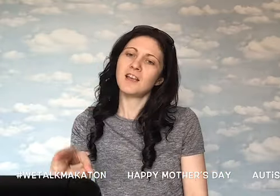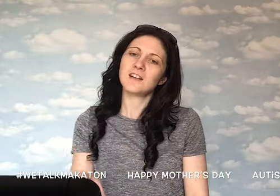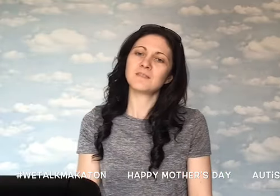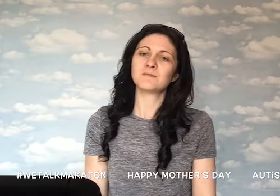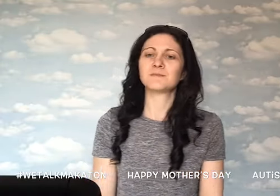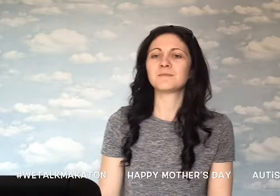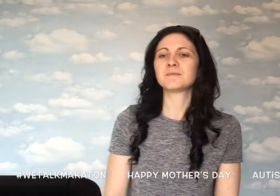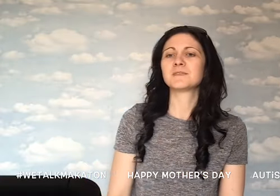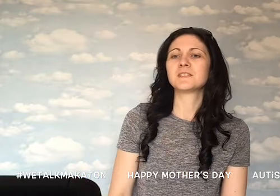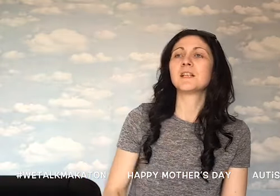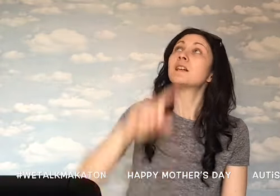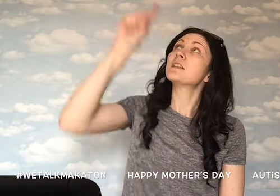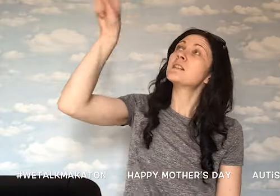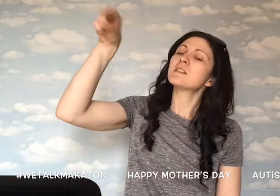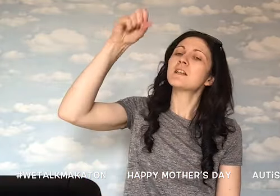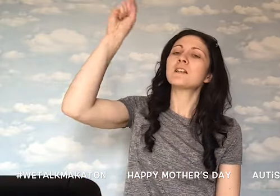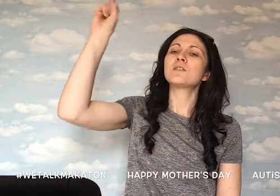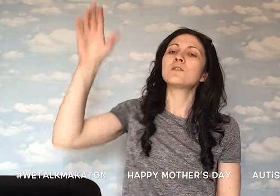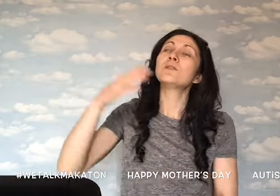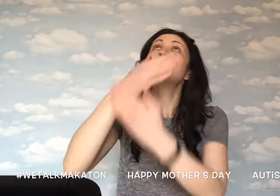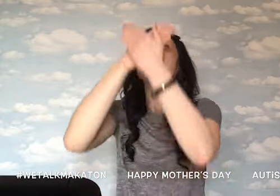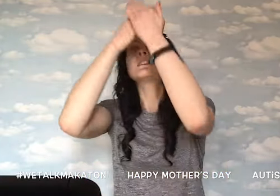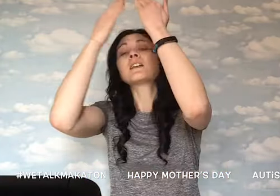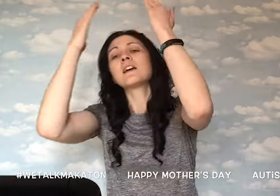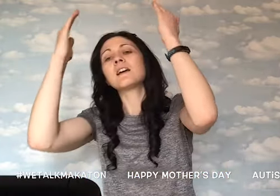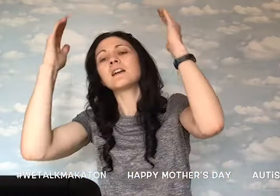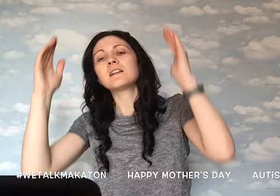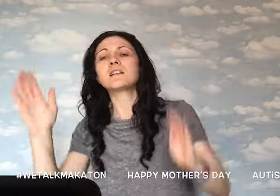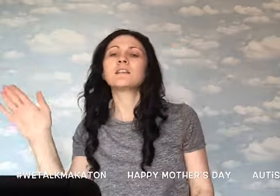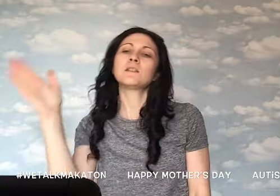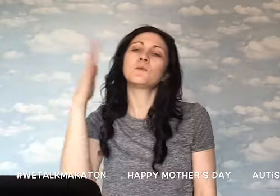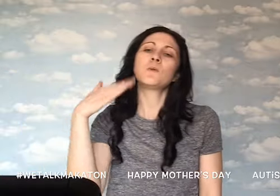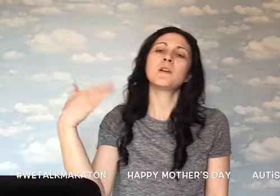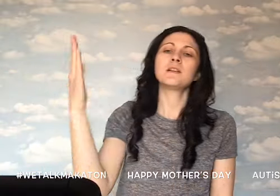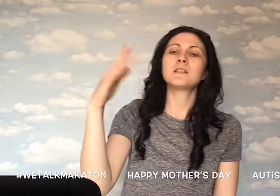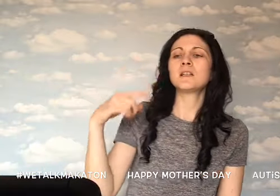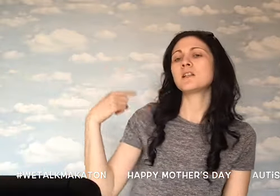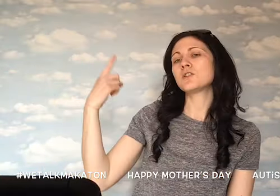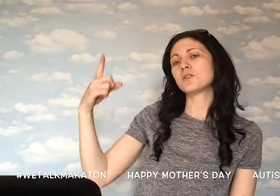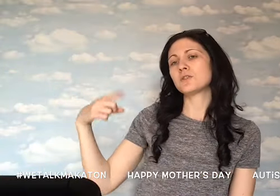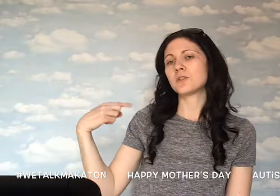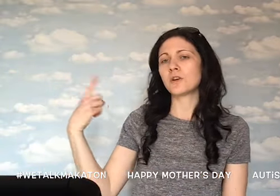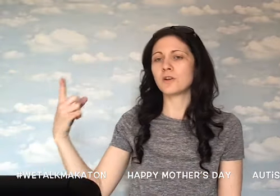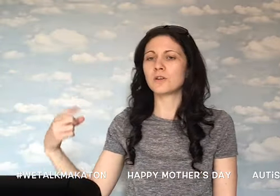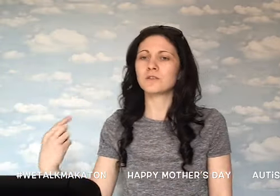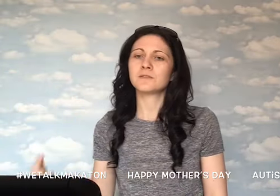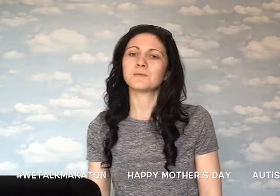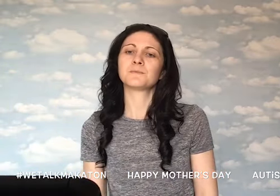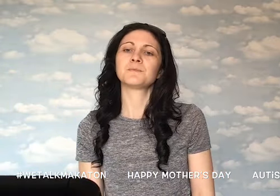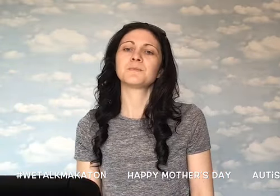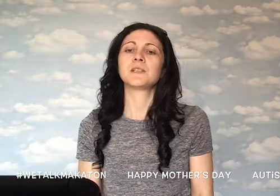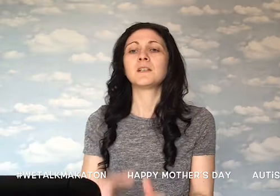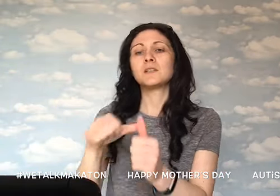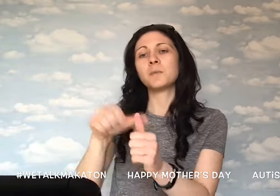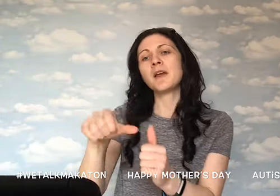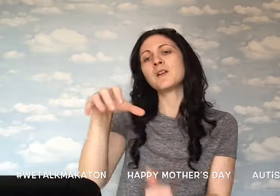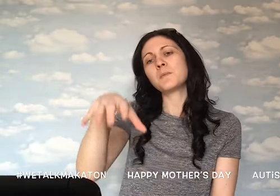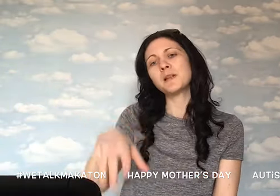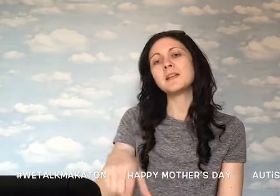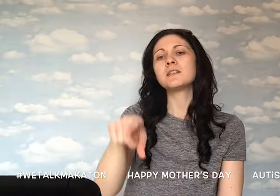again. And the sun paints the skies and the wind sings her song. It's a better place